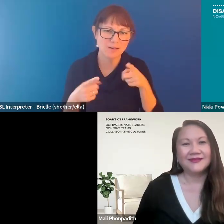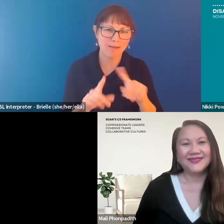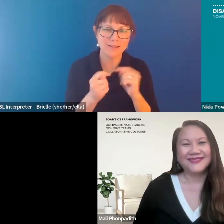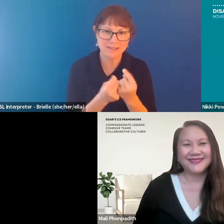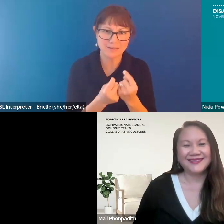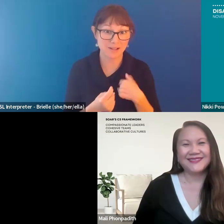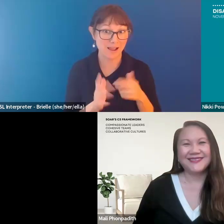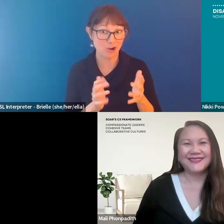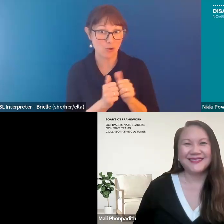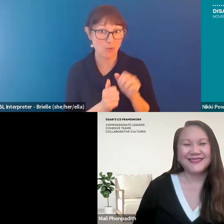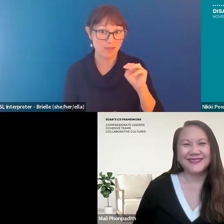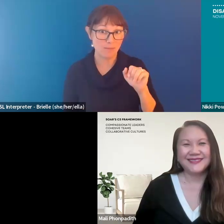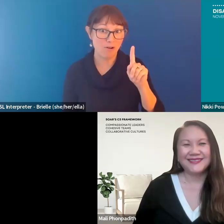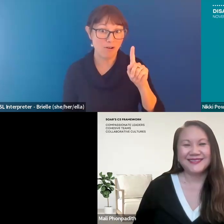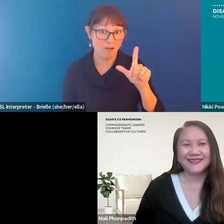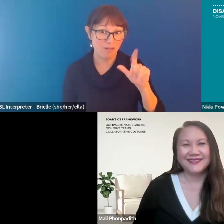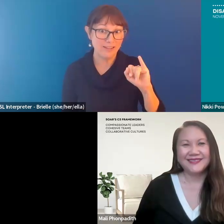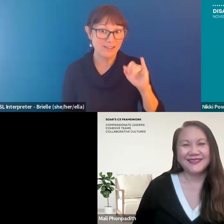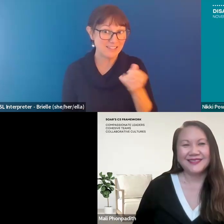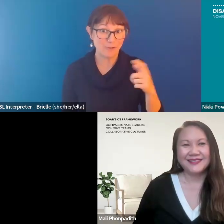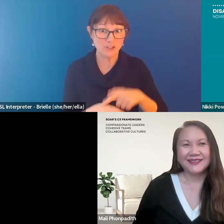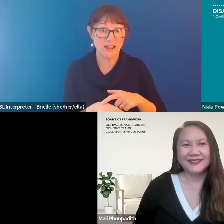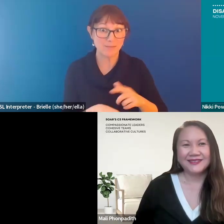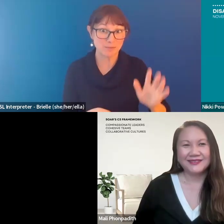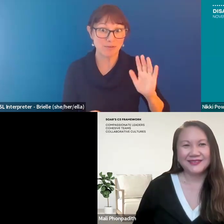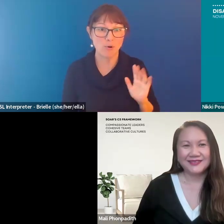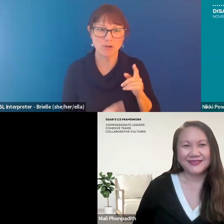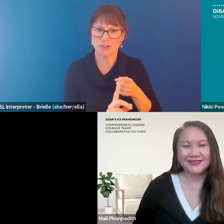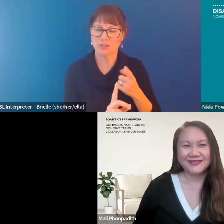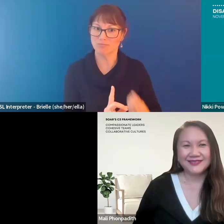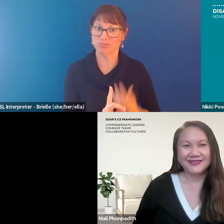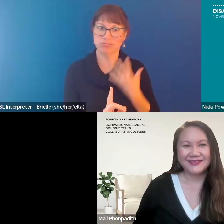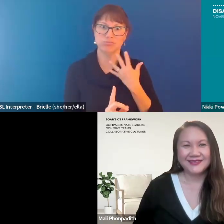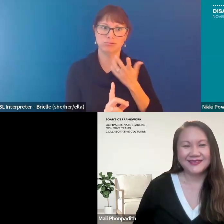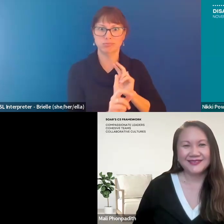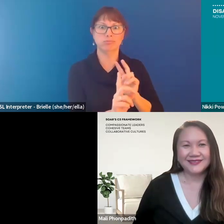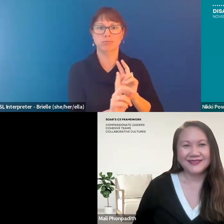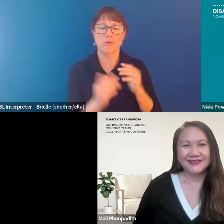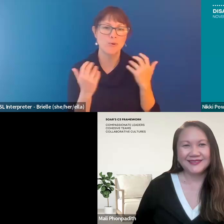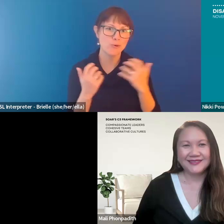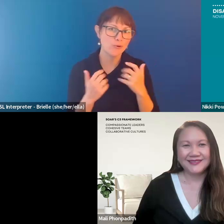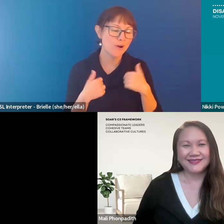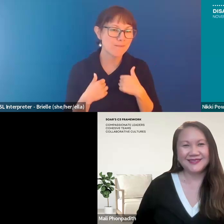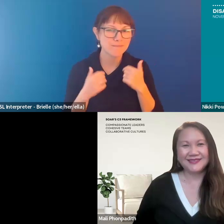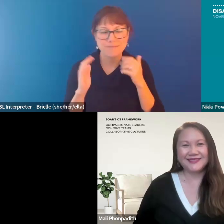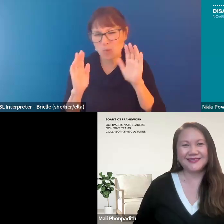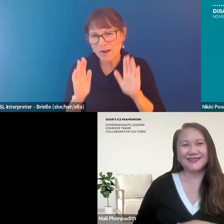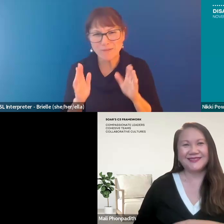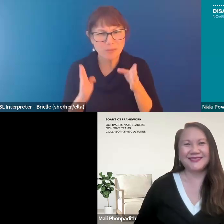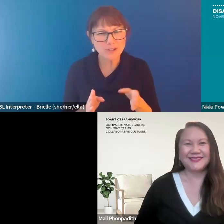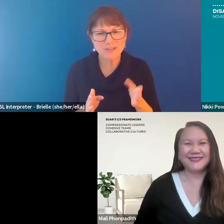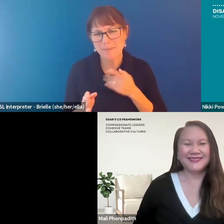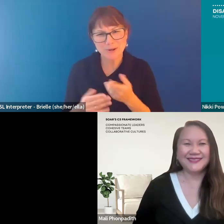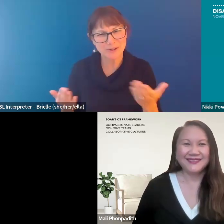Mali several times before, she is so inspiring and wonderful, and I am really happy to have you here,